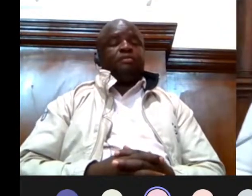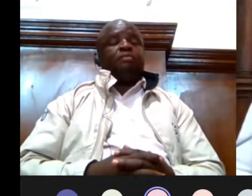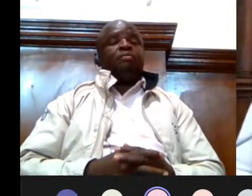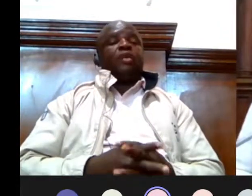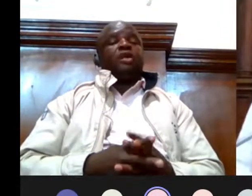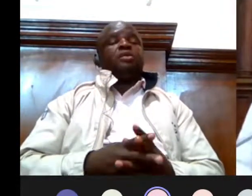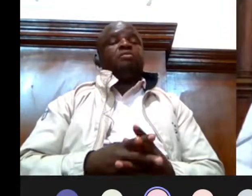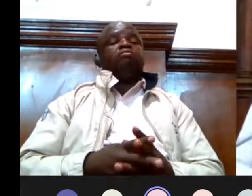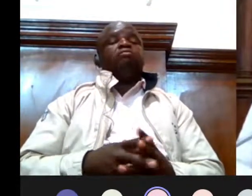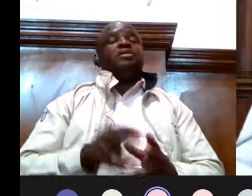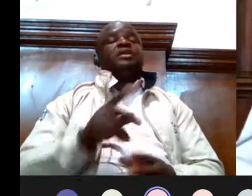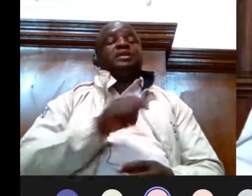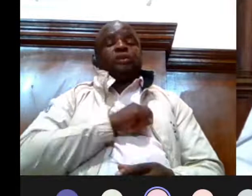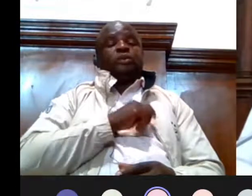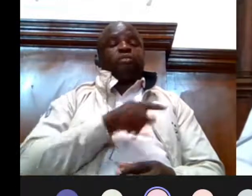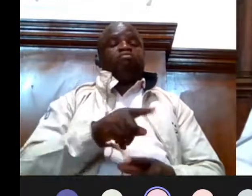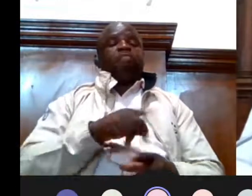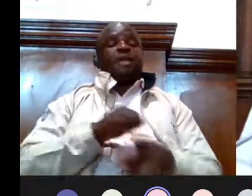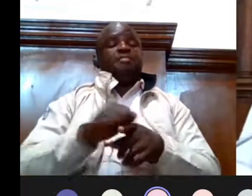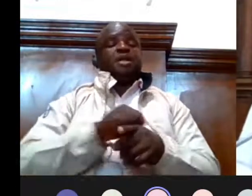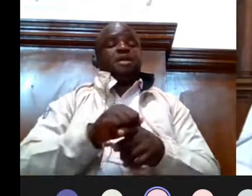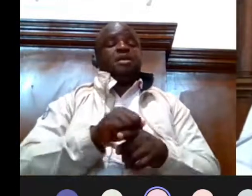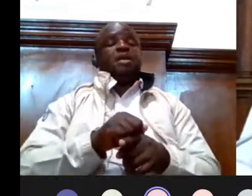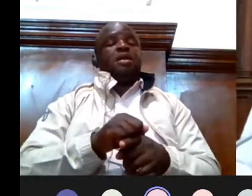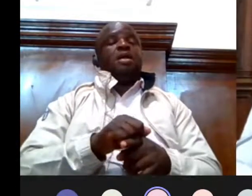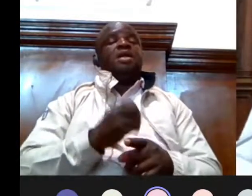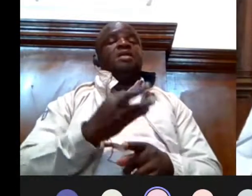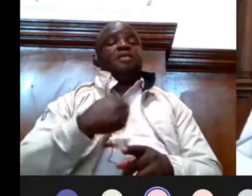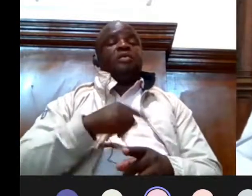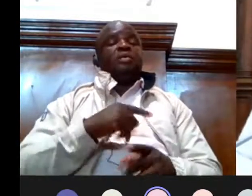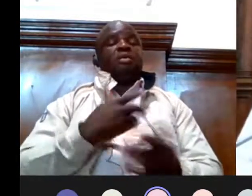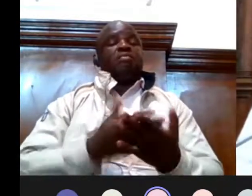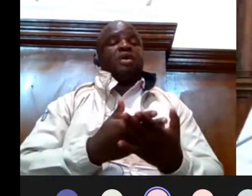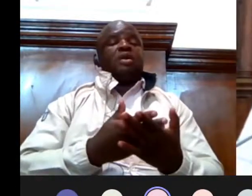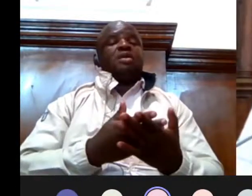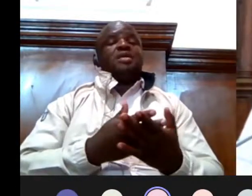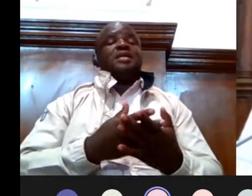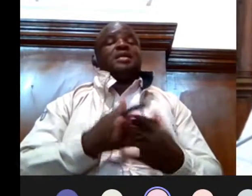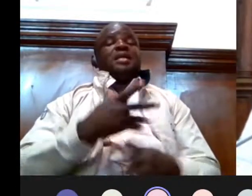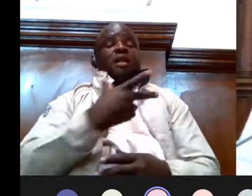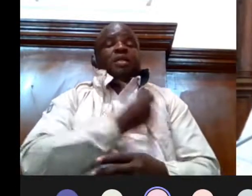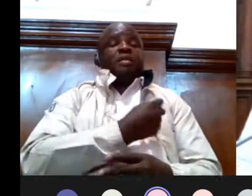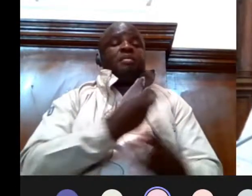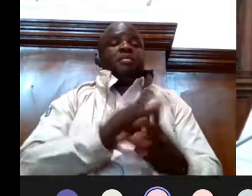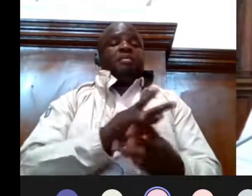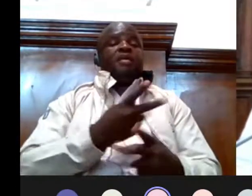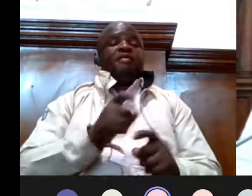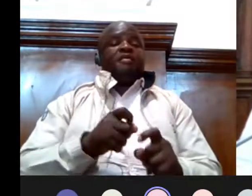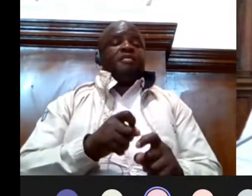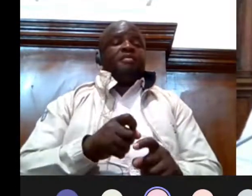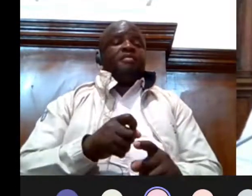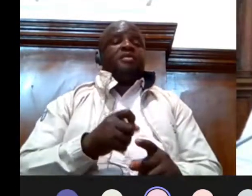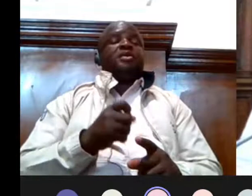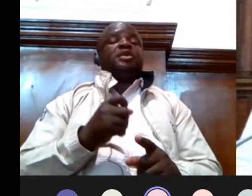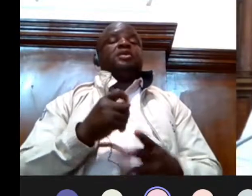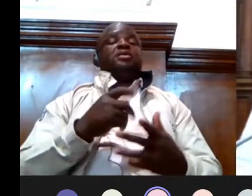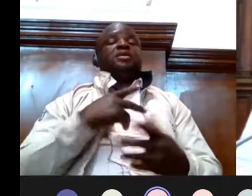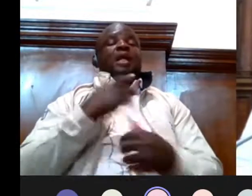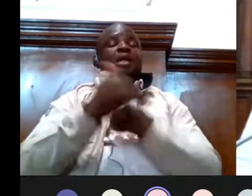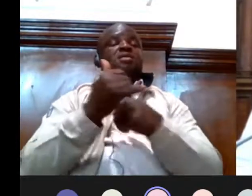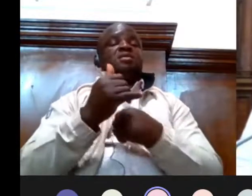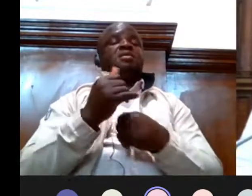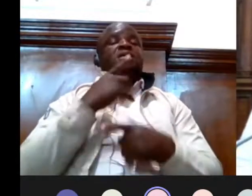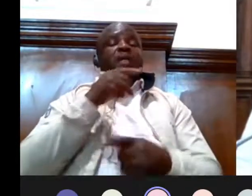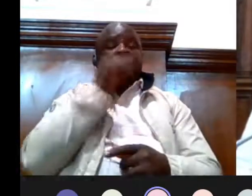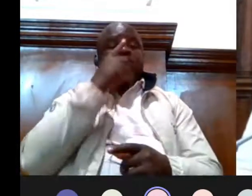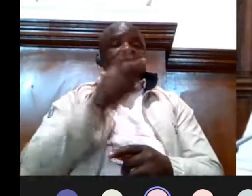In practical terms, if we were to vaccinate only people from developed countries at the